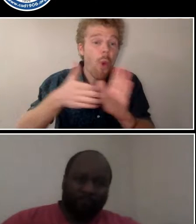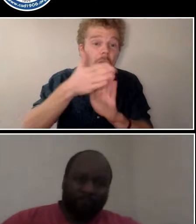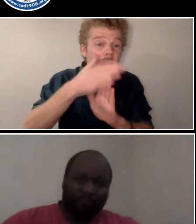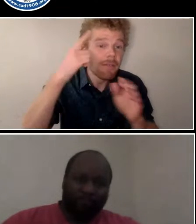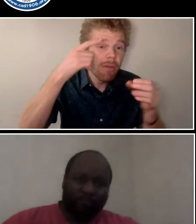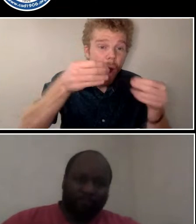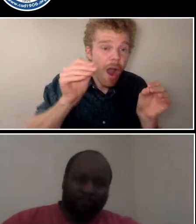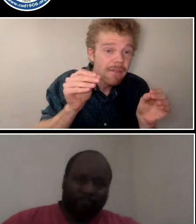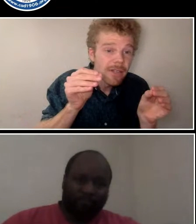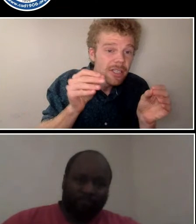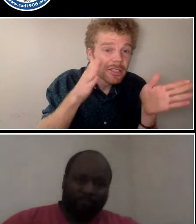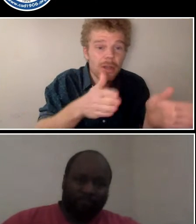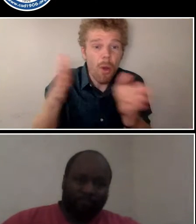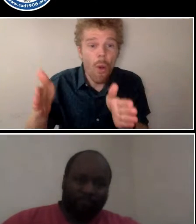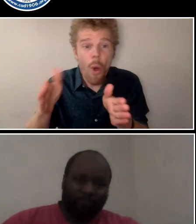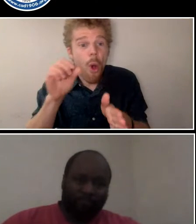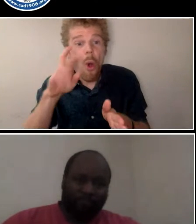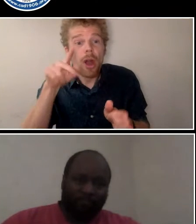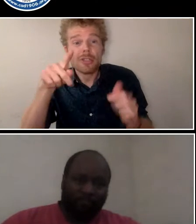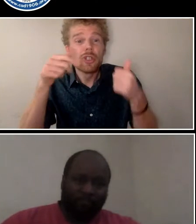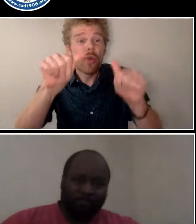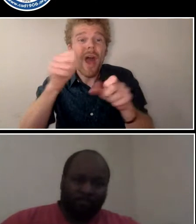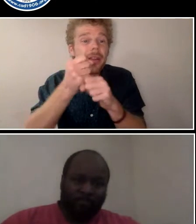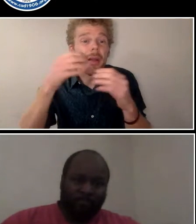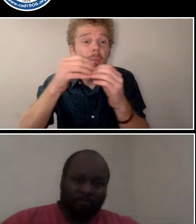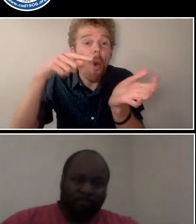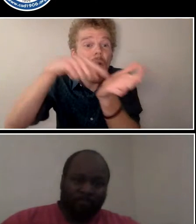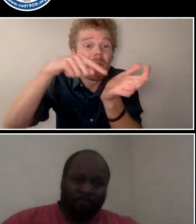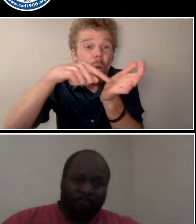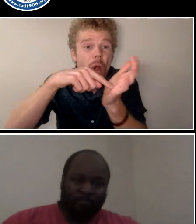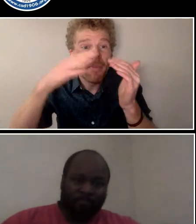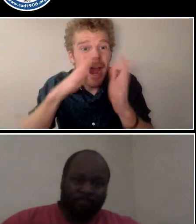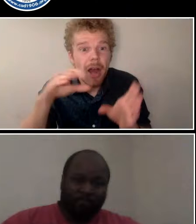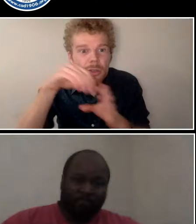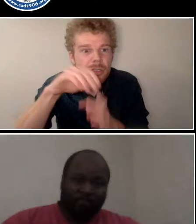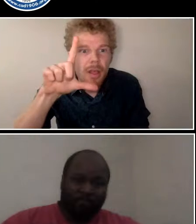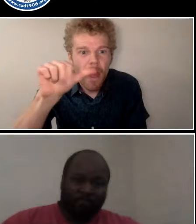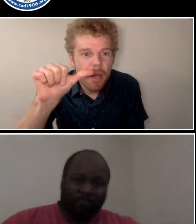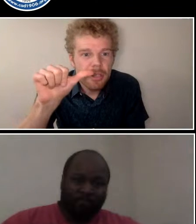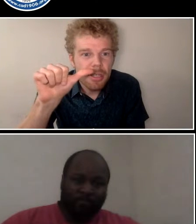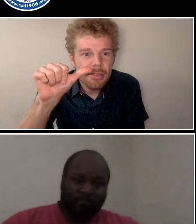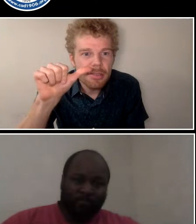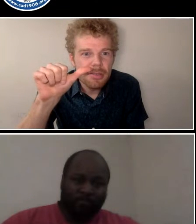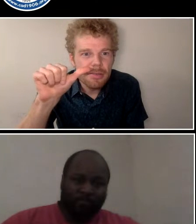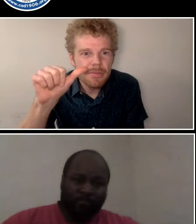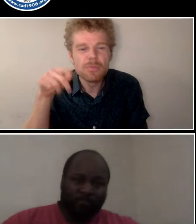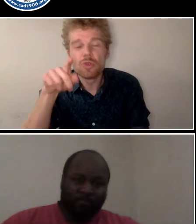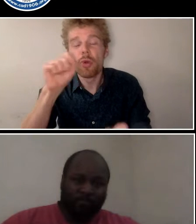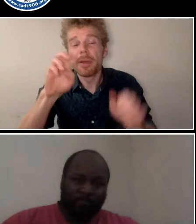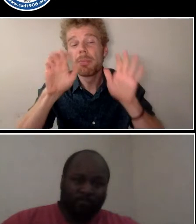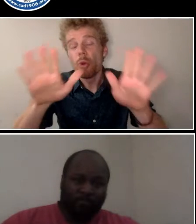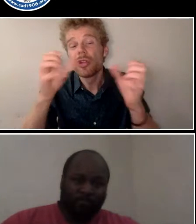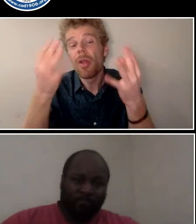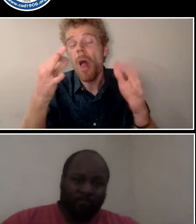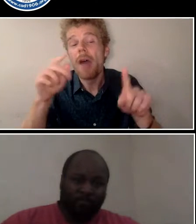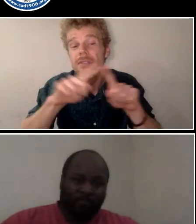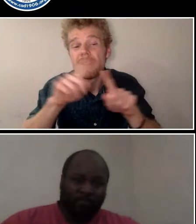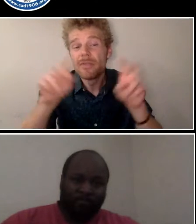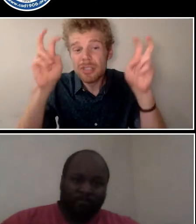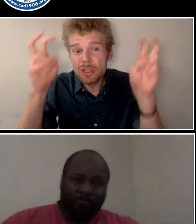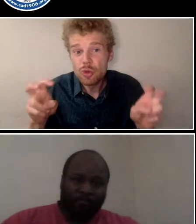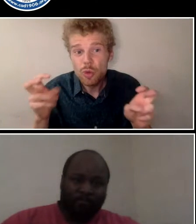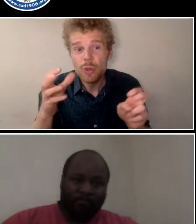awareness in the community and spread the word as far as possible. So whether you're running for office